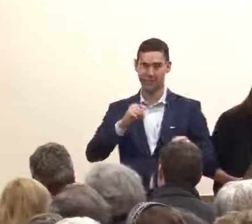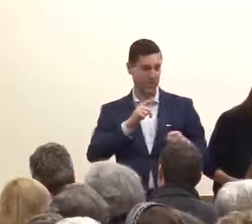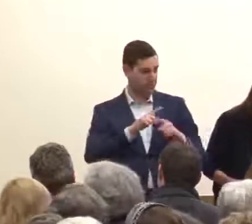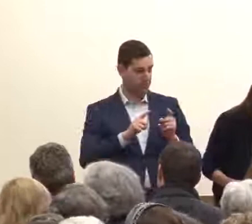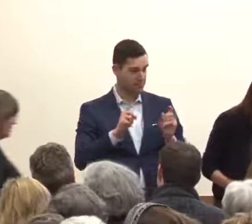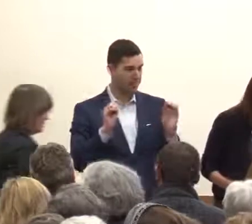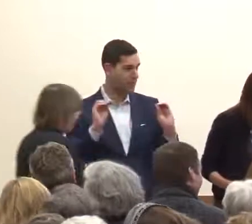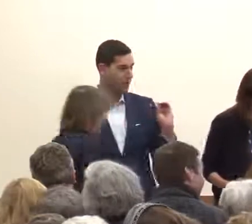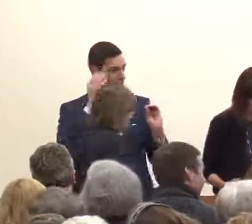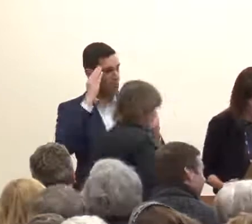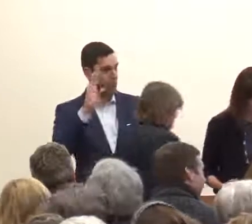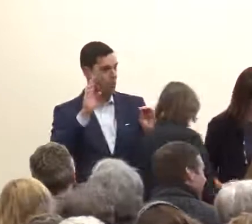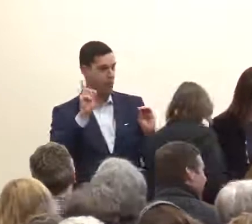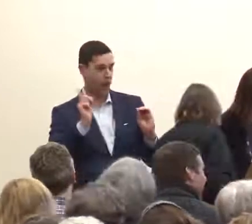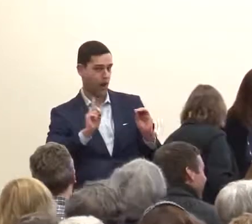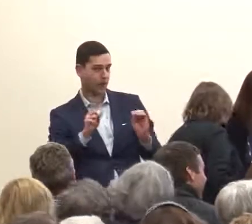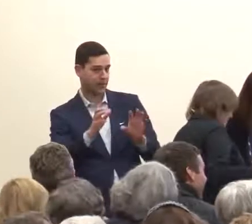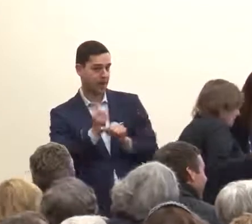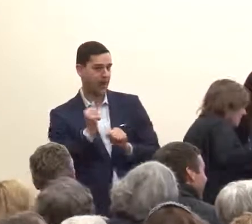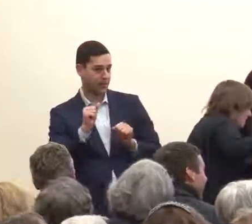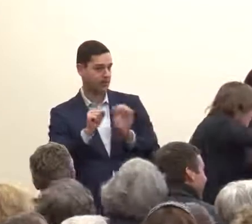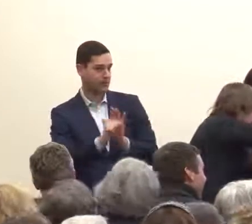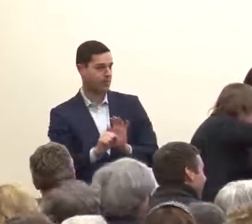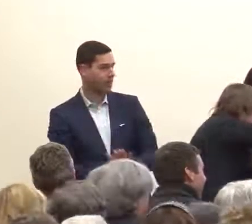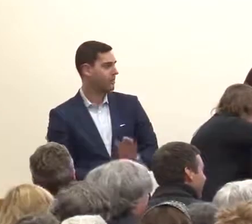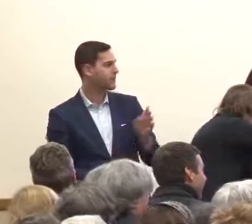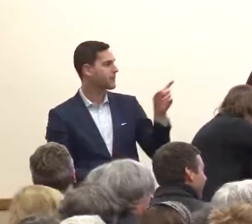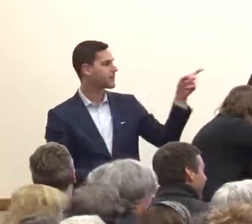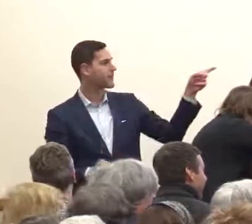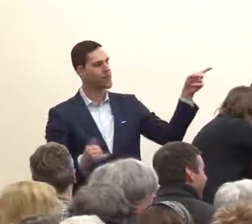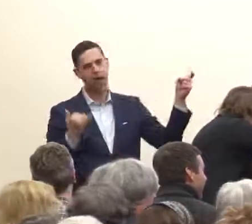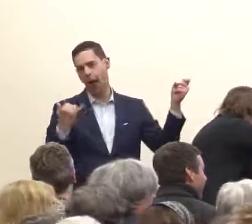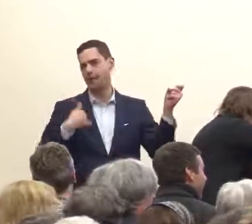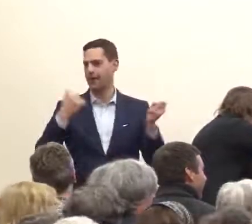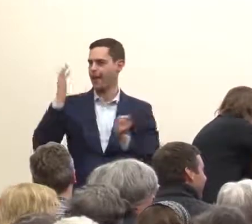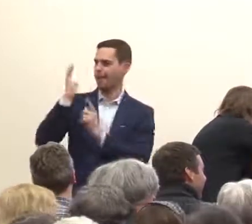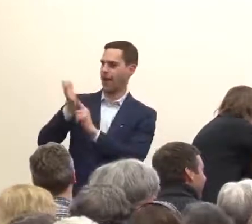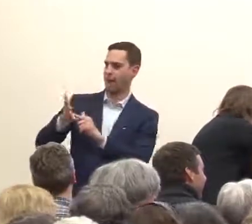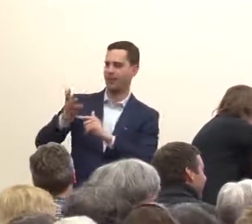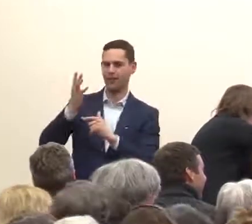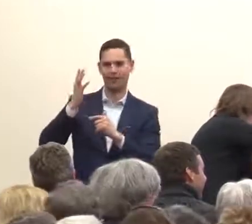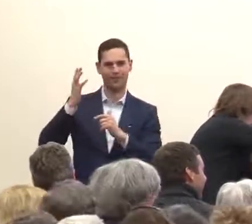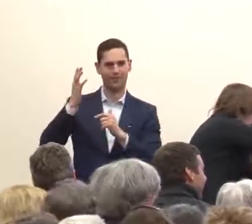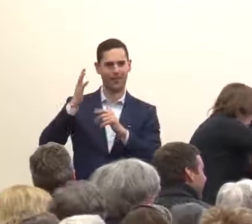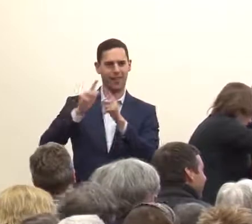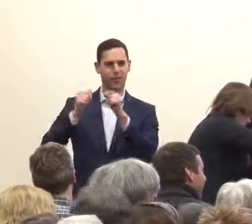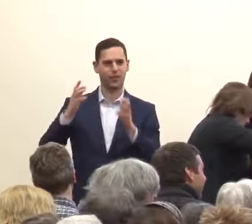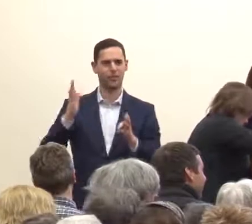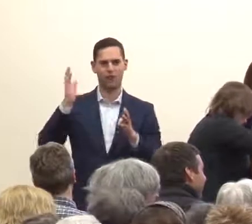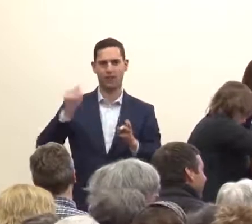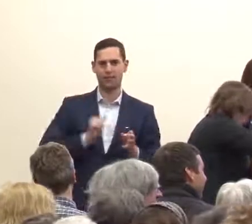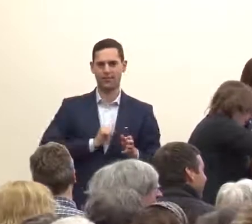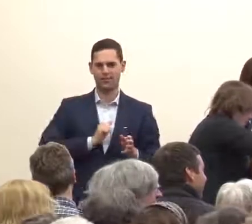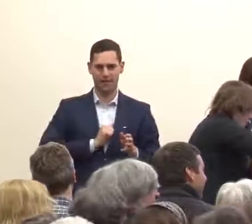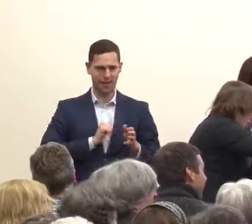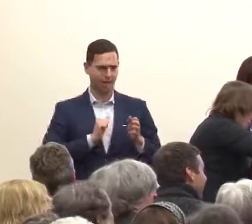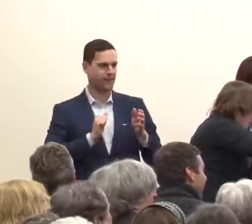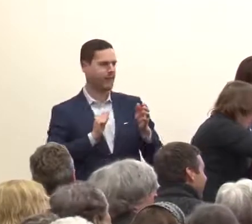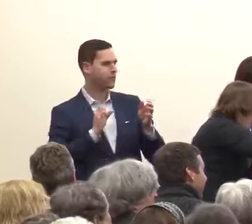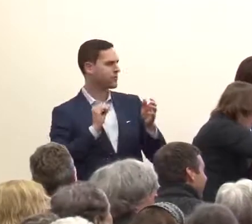he got these symbols. And the cool thing about the Korean alphabet, I'm giving a 5-minute linguist talk impromptu, so we'll see how this goes.